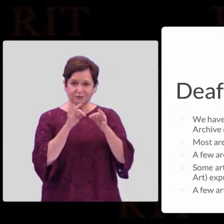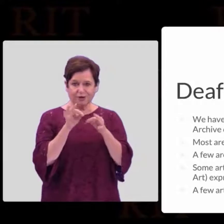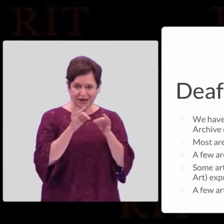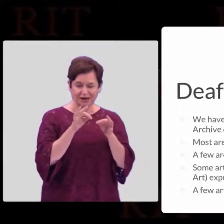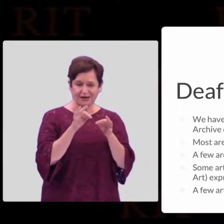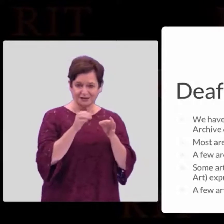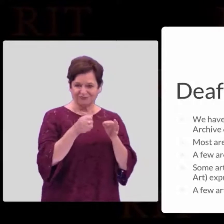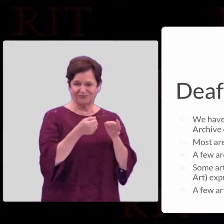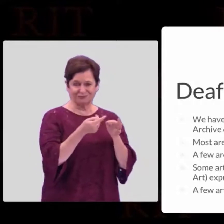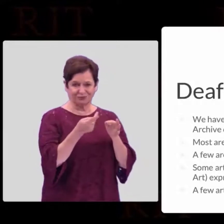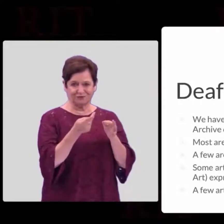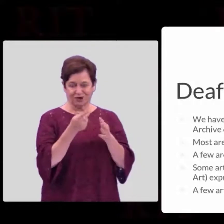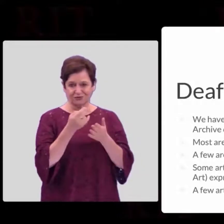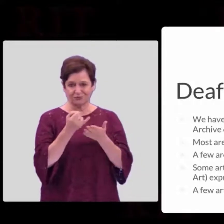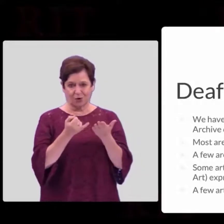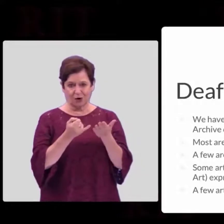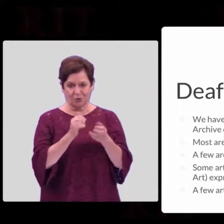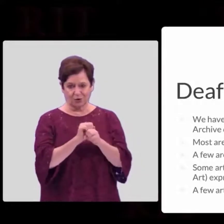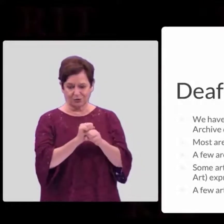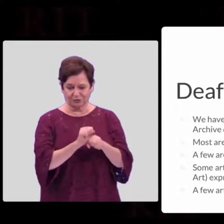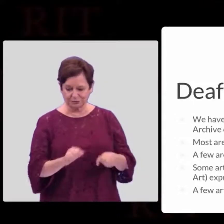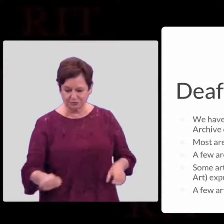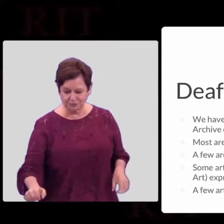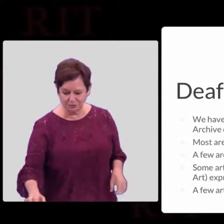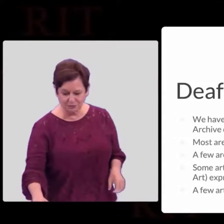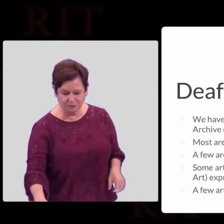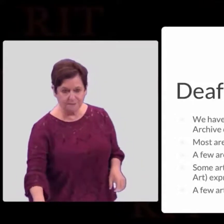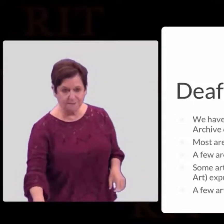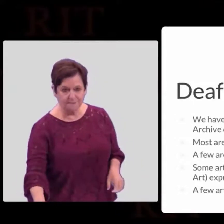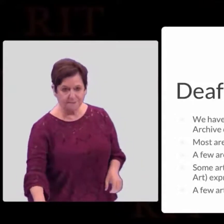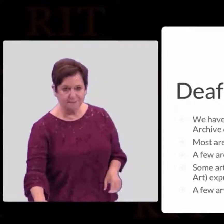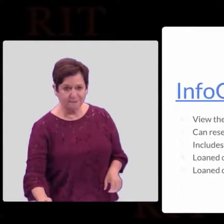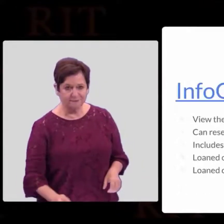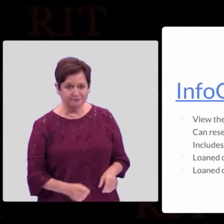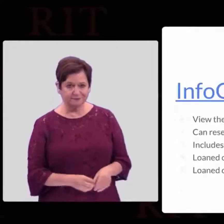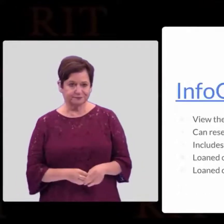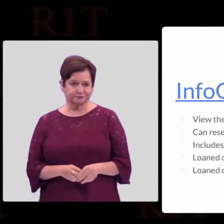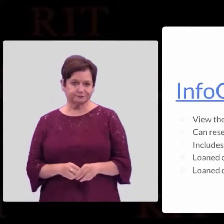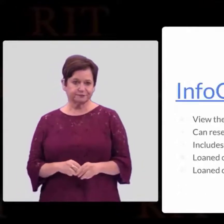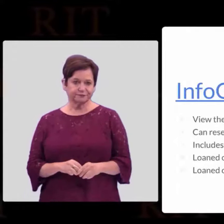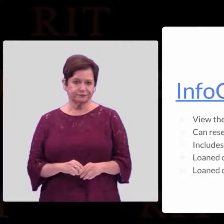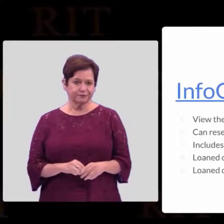Right now, I will explain a few of the artworks.